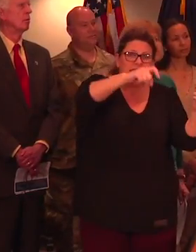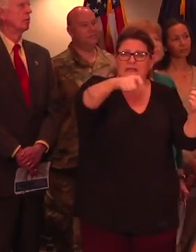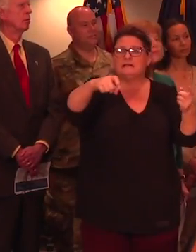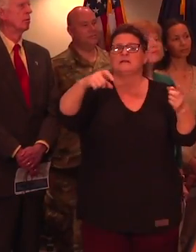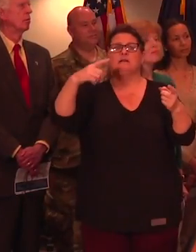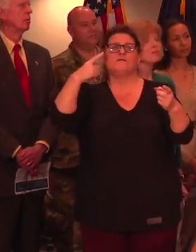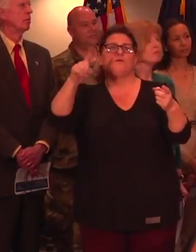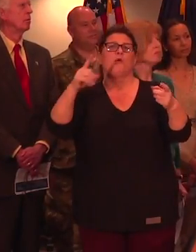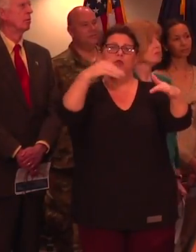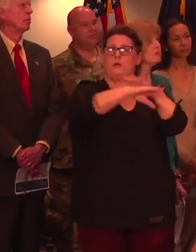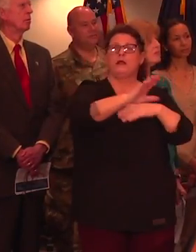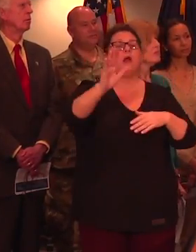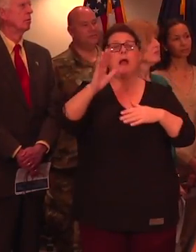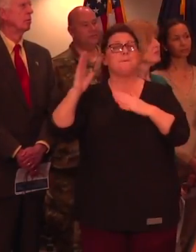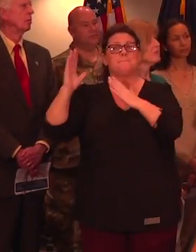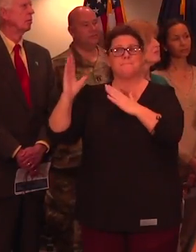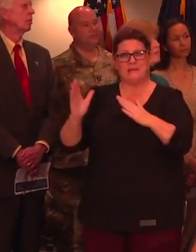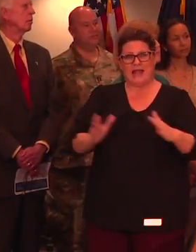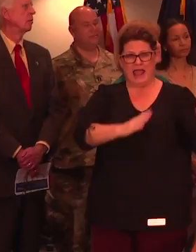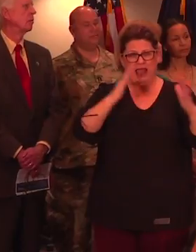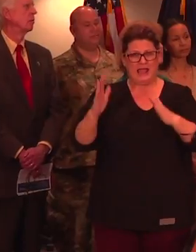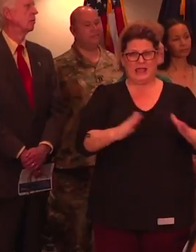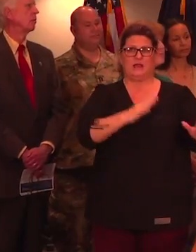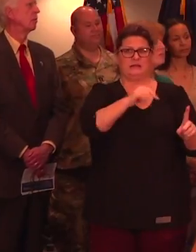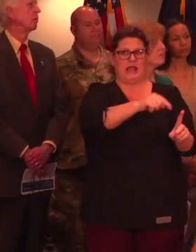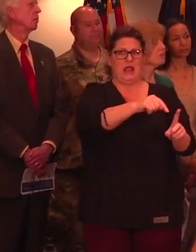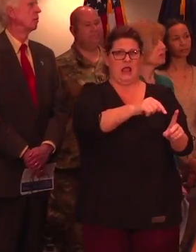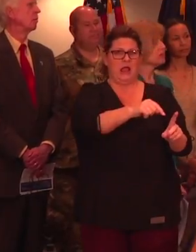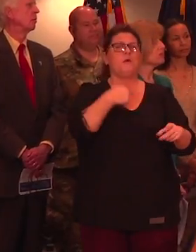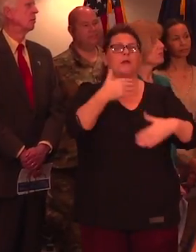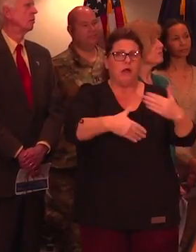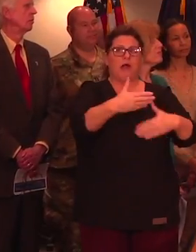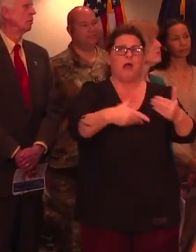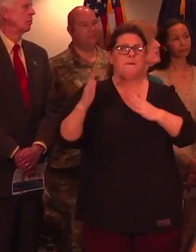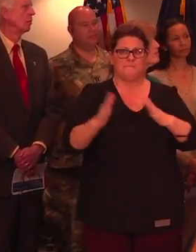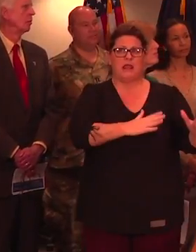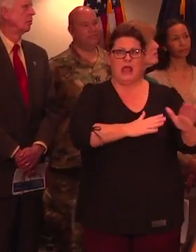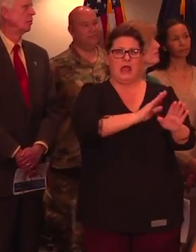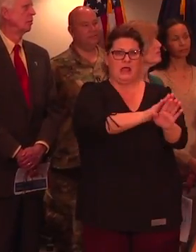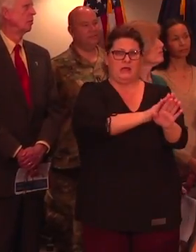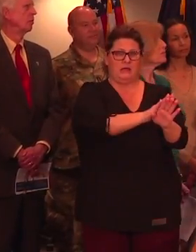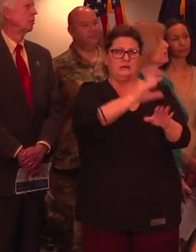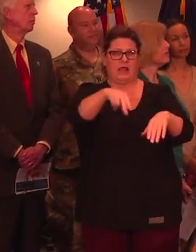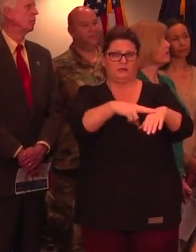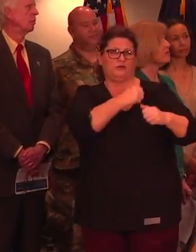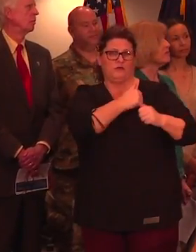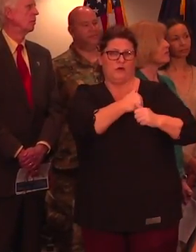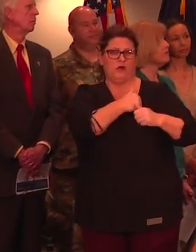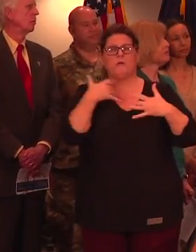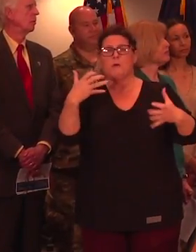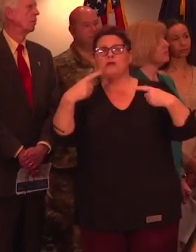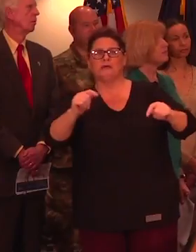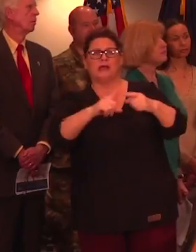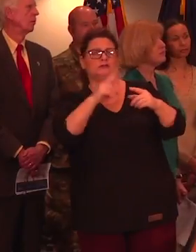is a plan. We're not doing this, but we're making plans. Our goal is to stay ahead, to think ahead, and